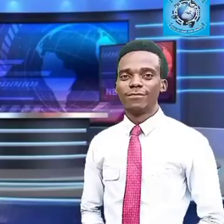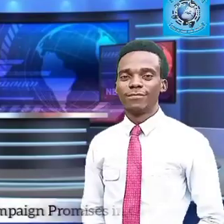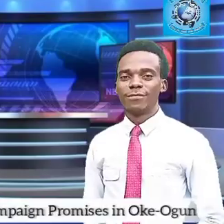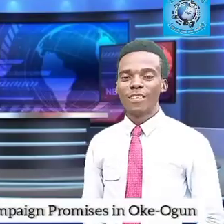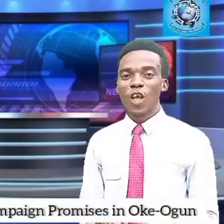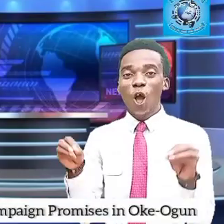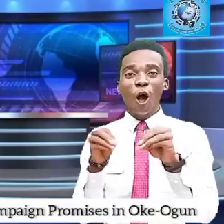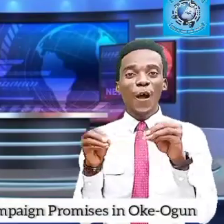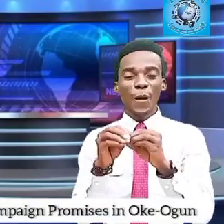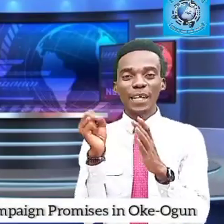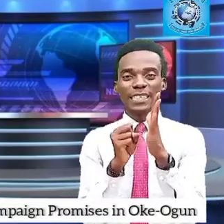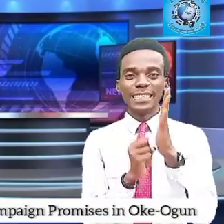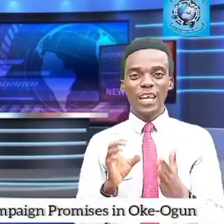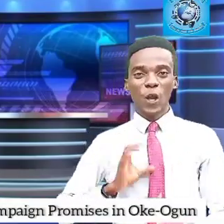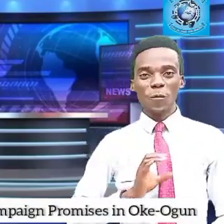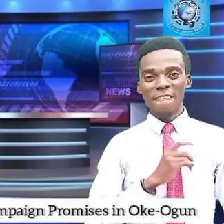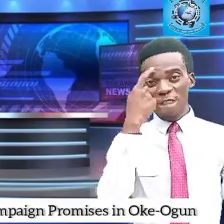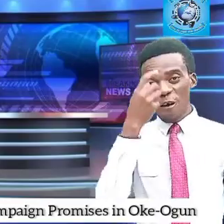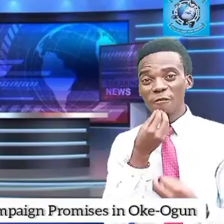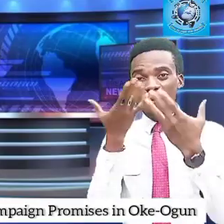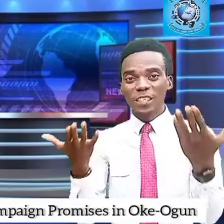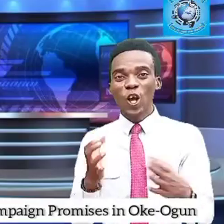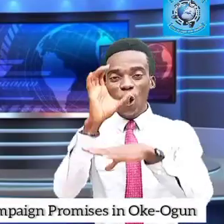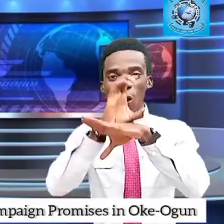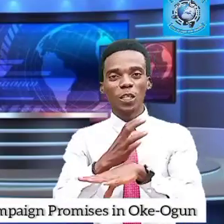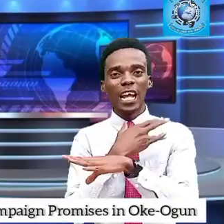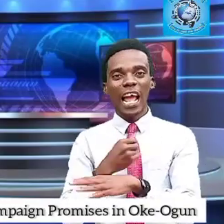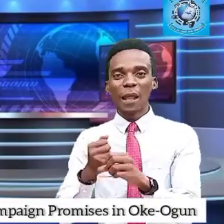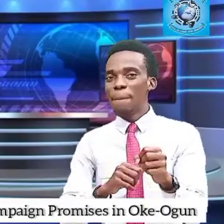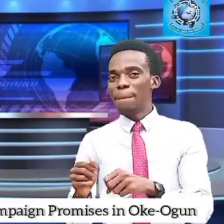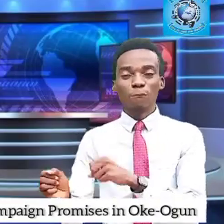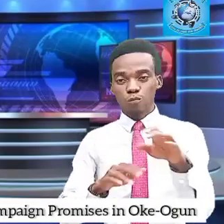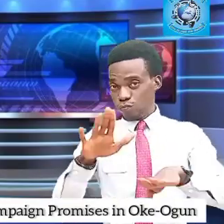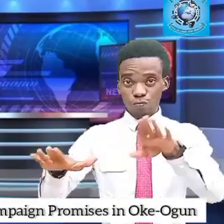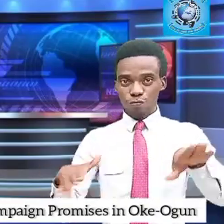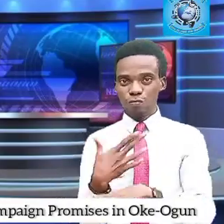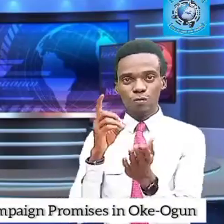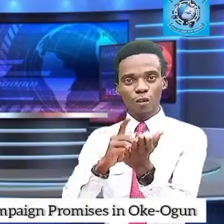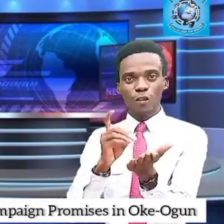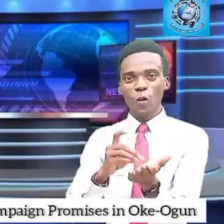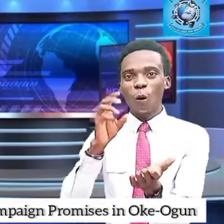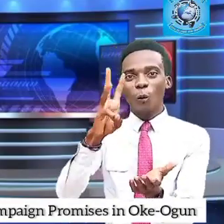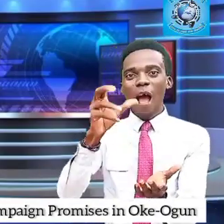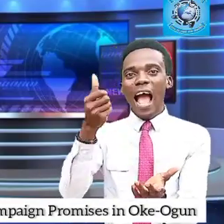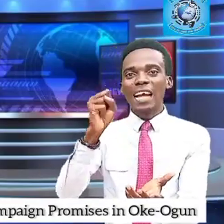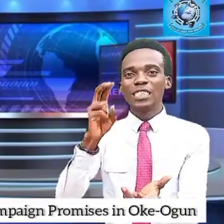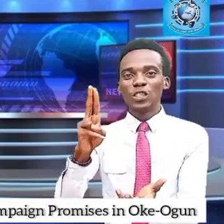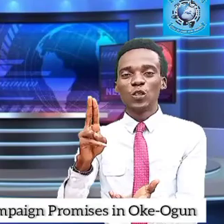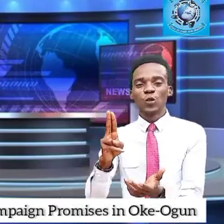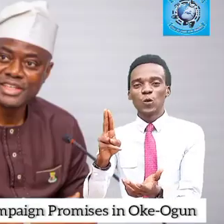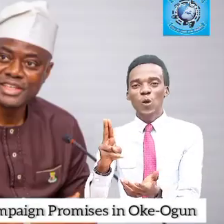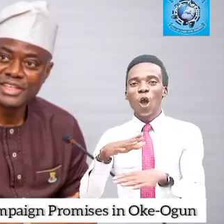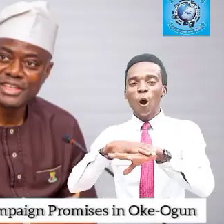Oyo State Commissioner for Information, Culture and Tourism, Dr. Wasiu Olatunbosun, on Thursday,